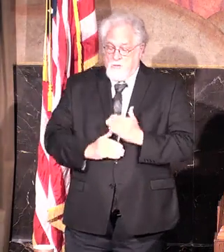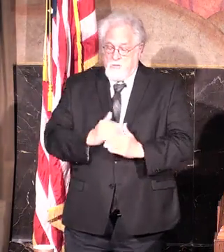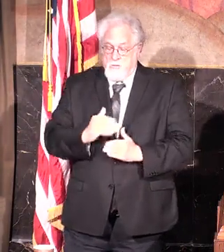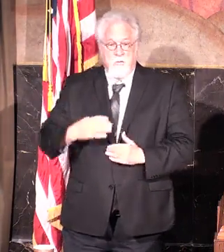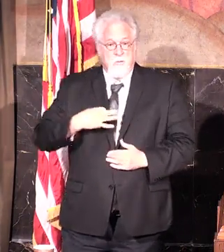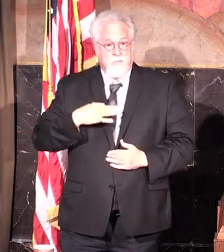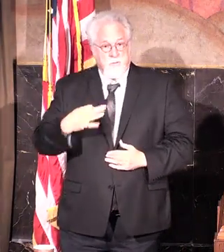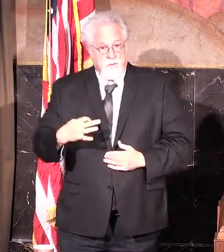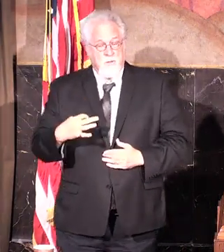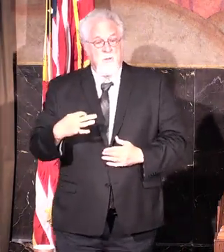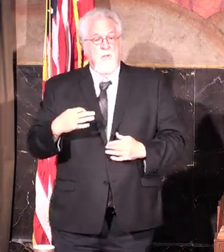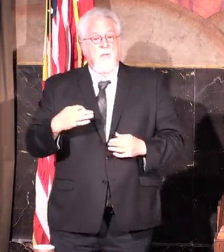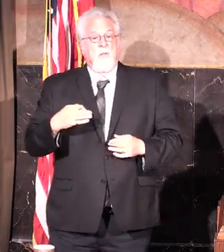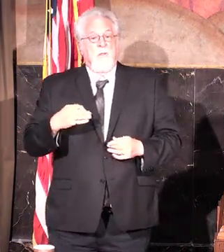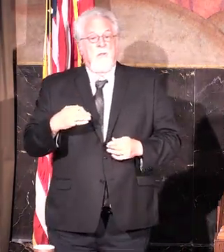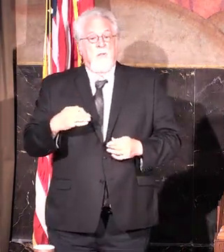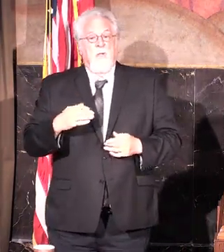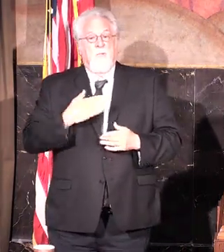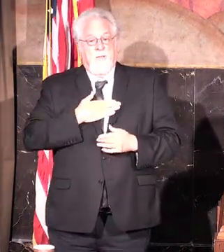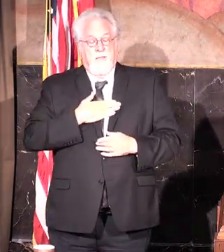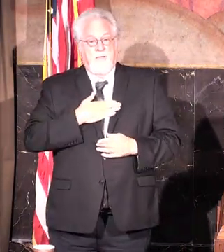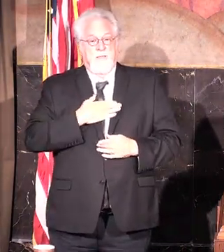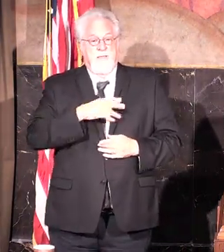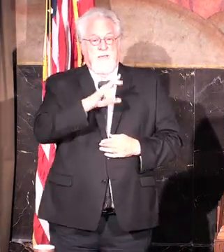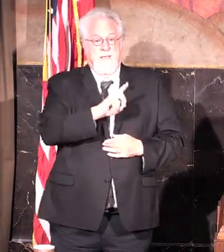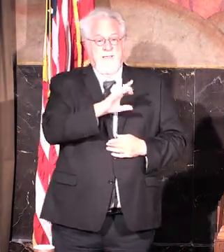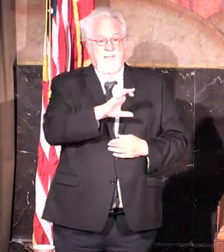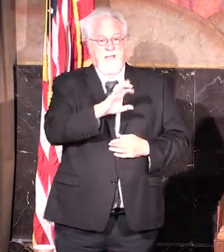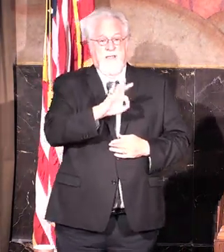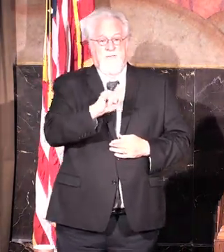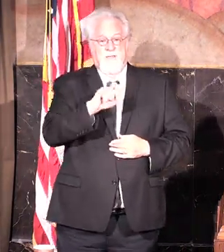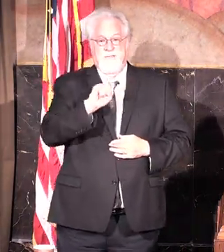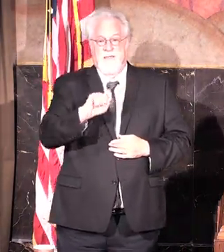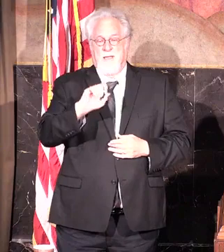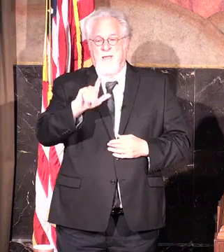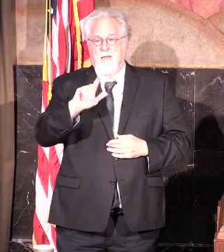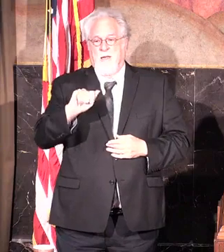for applying for these benefits, please visit